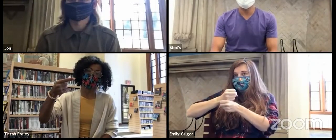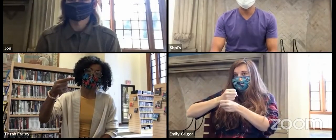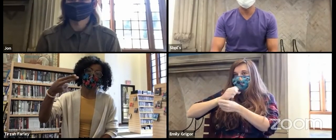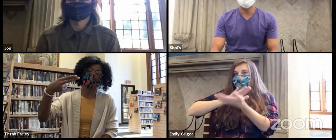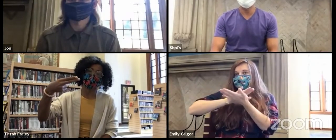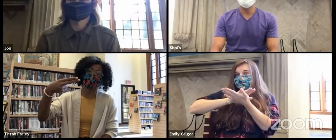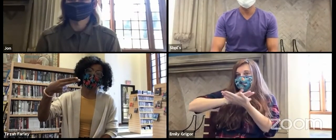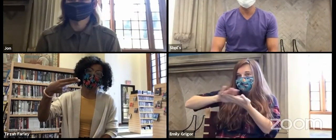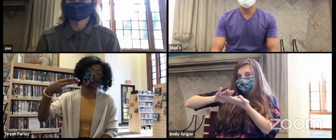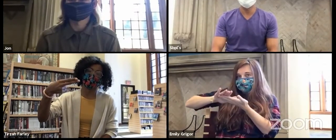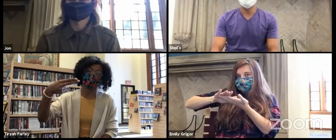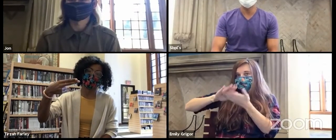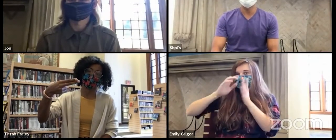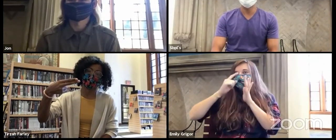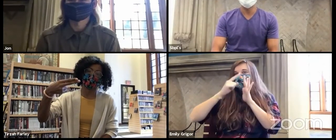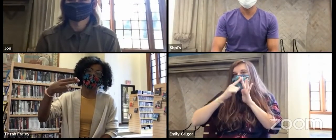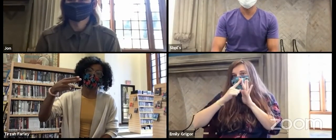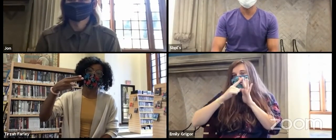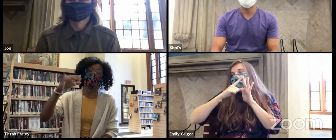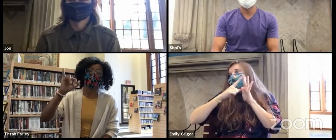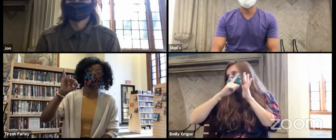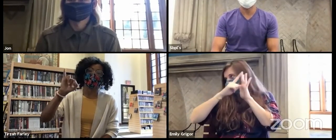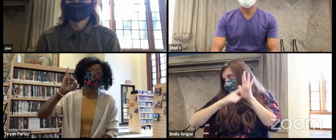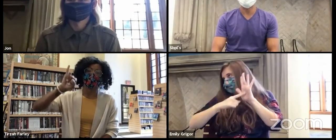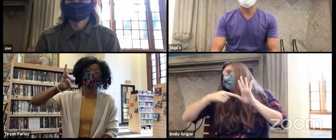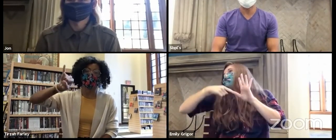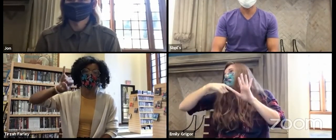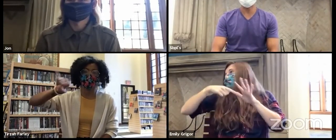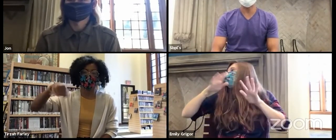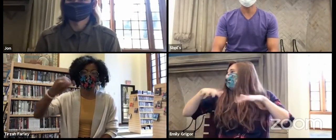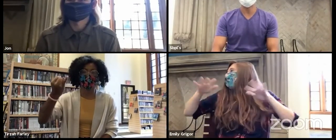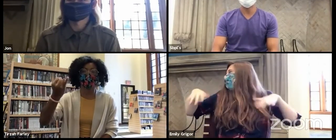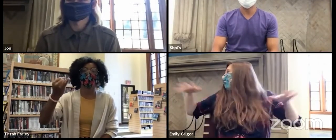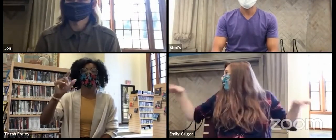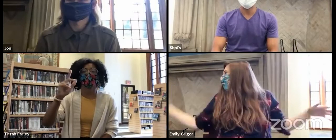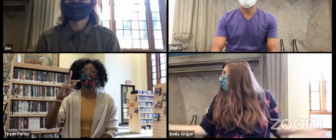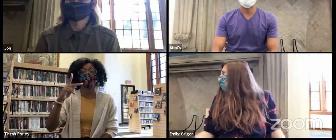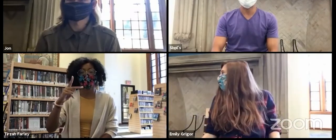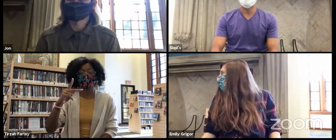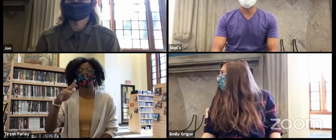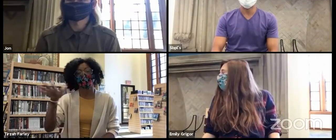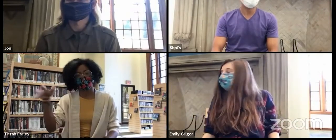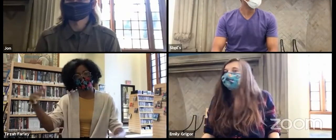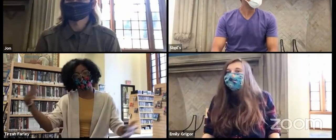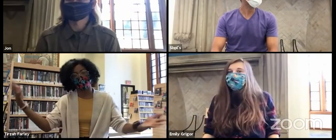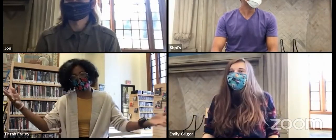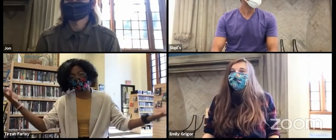H, I, J, K, and so on.